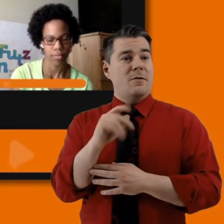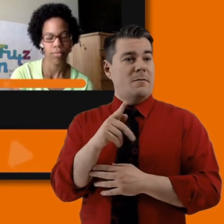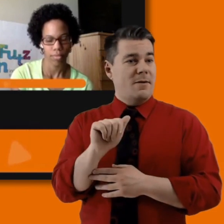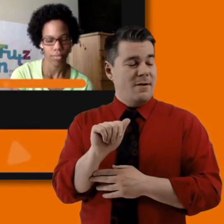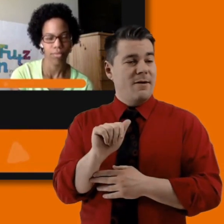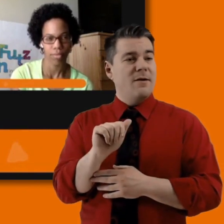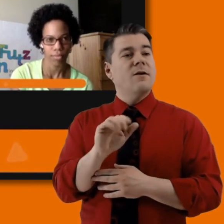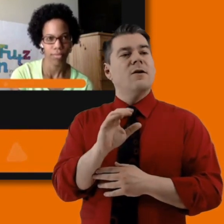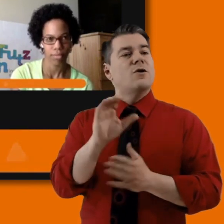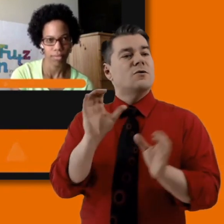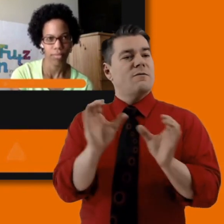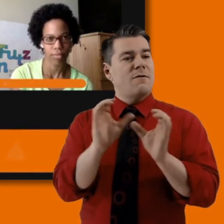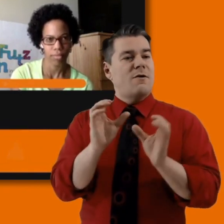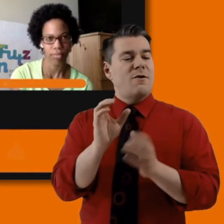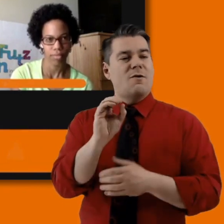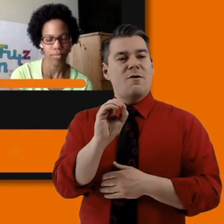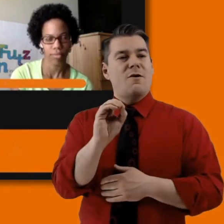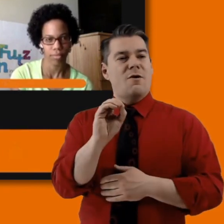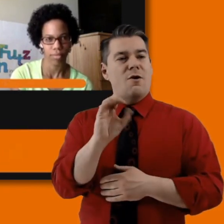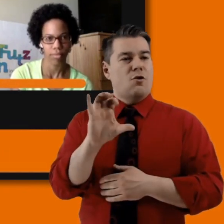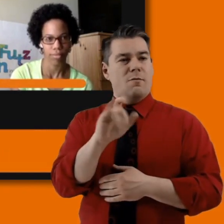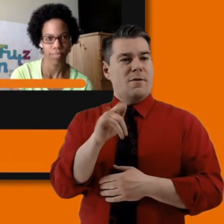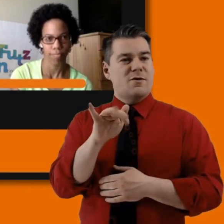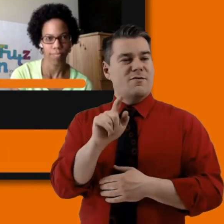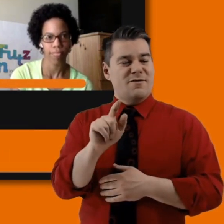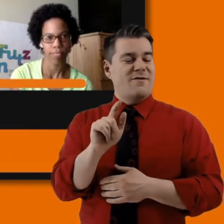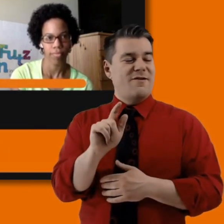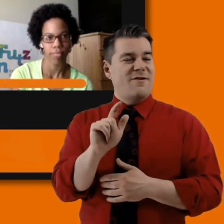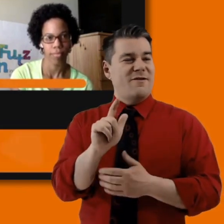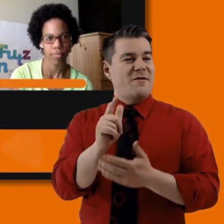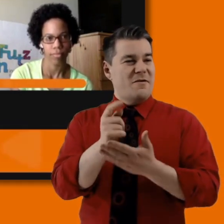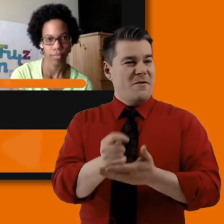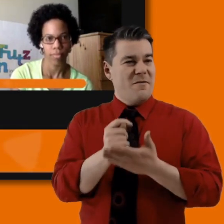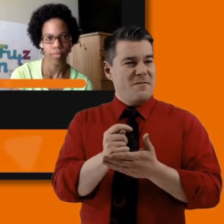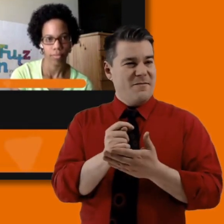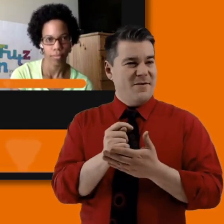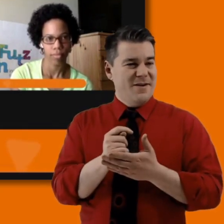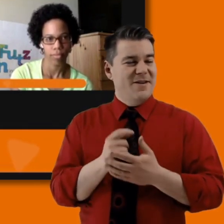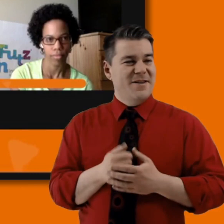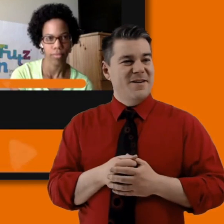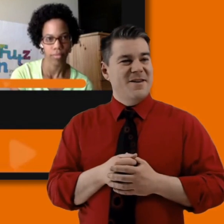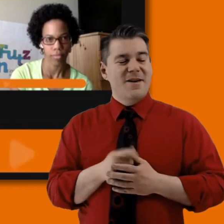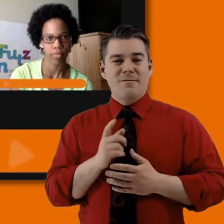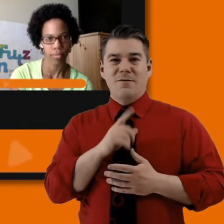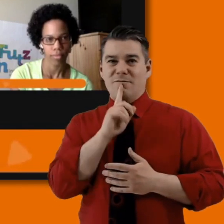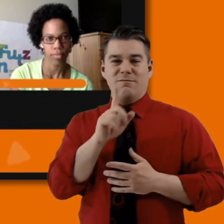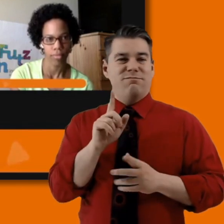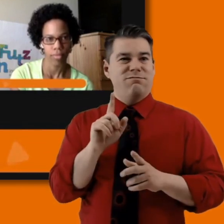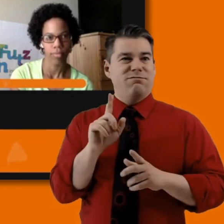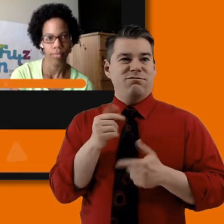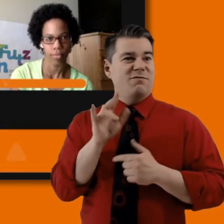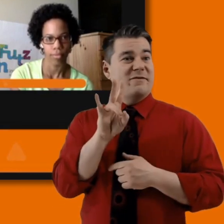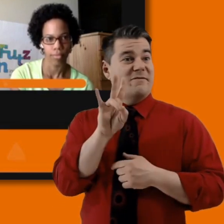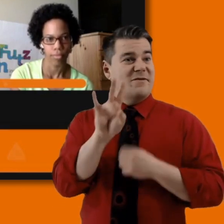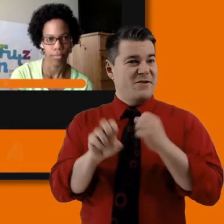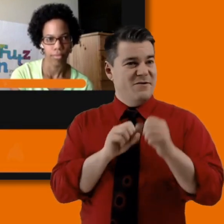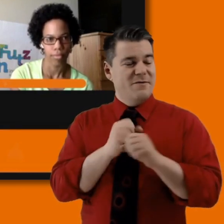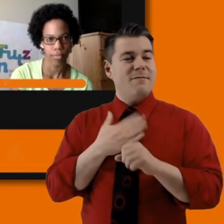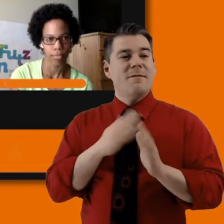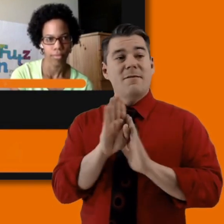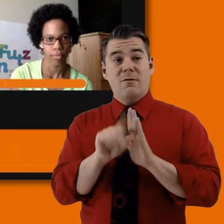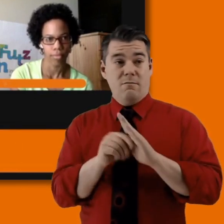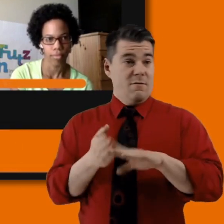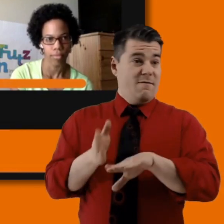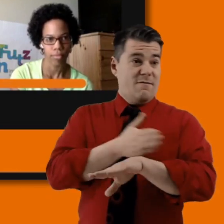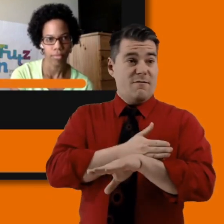Certified Occupational Therapy Assistant. I've been doing that for about 7 years. And my background before that